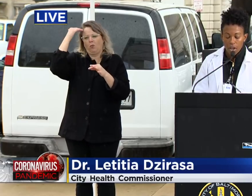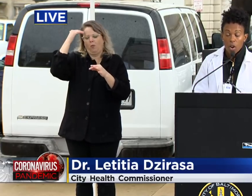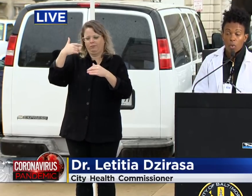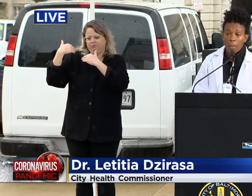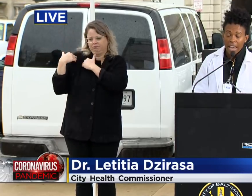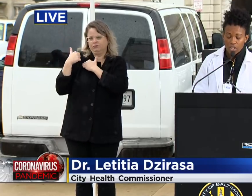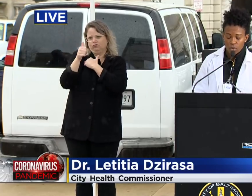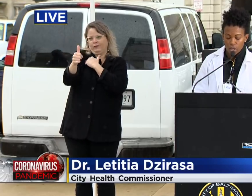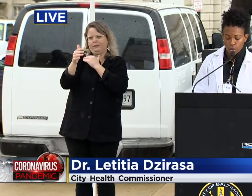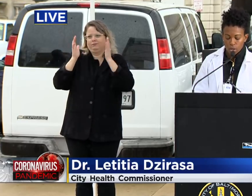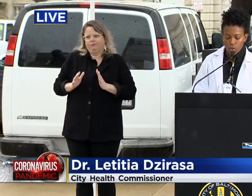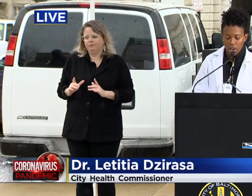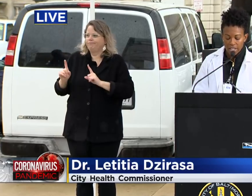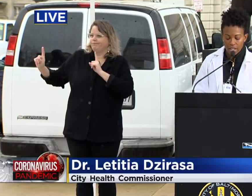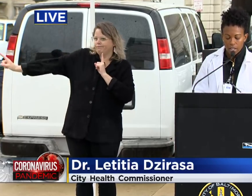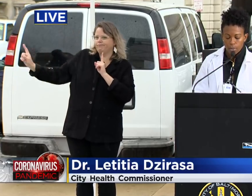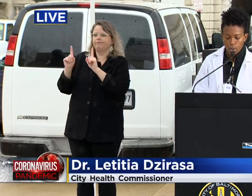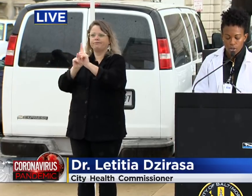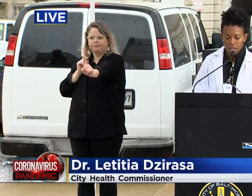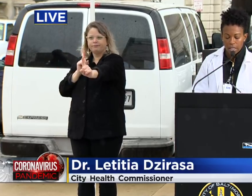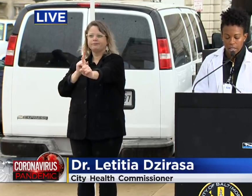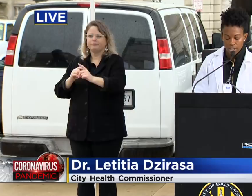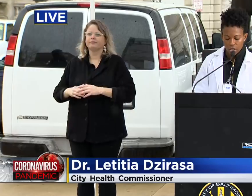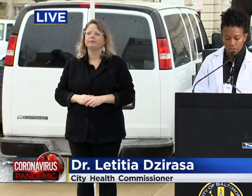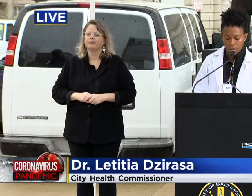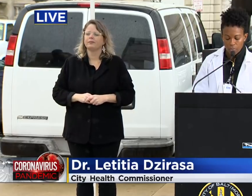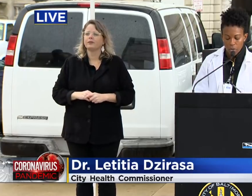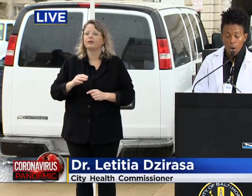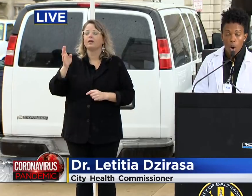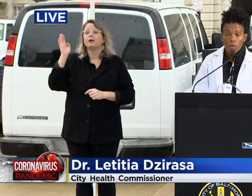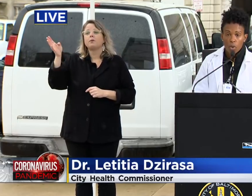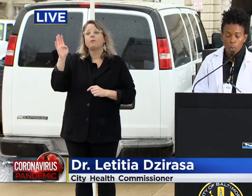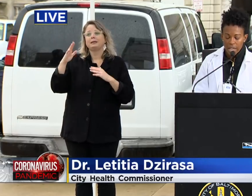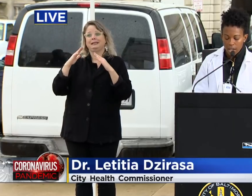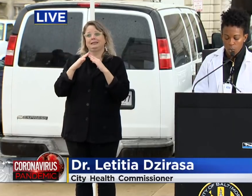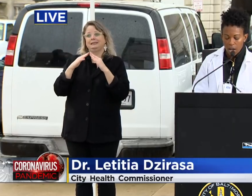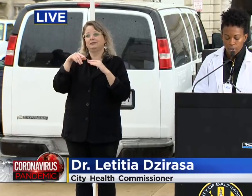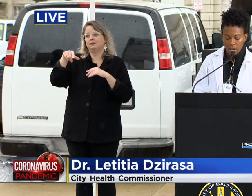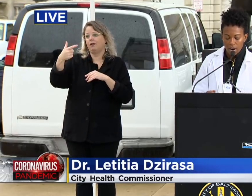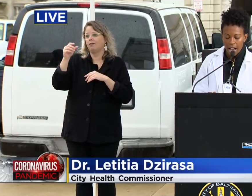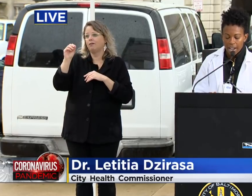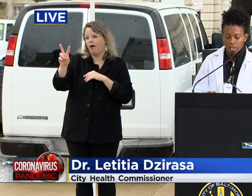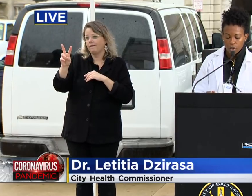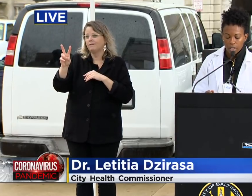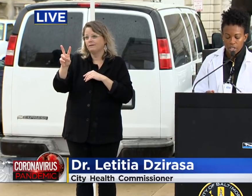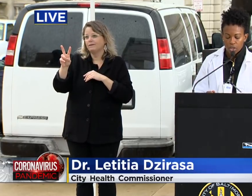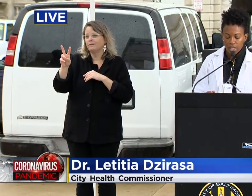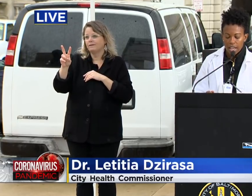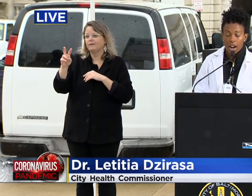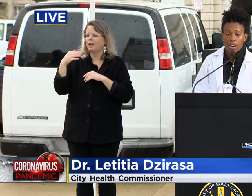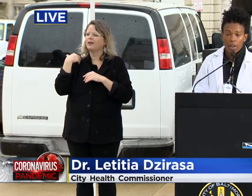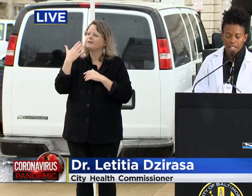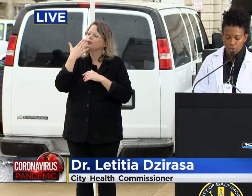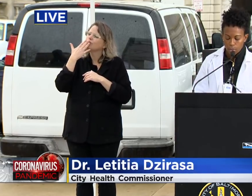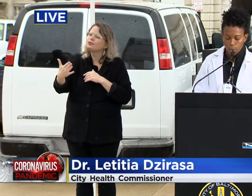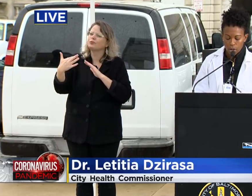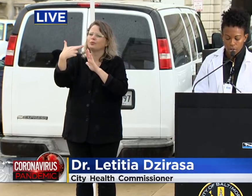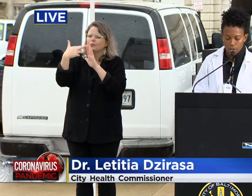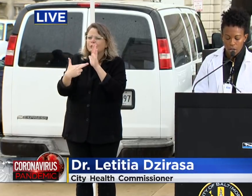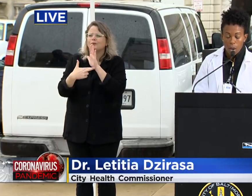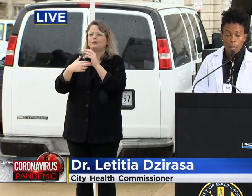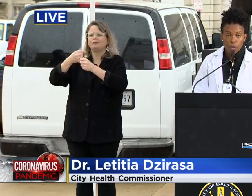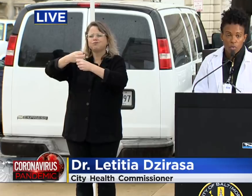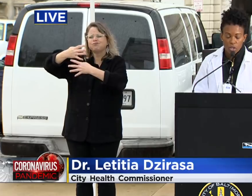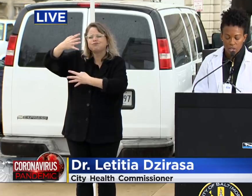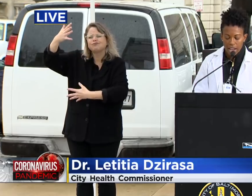coronavirus.baltimorecity.gov, remains a resource for residents, employers, and clinicians. Over the weekend, we updated our guidance for clinicians and our advice for